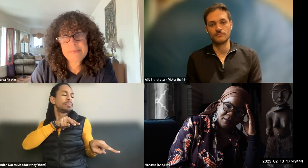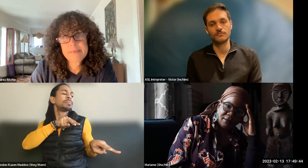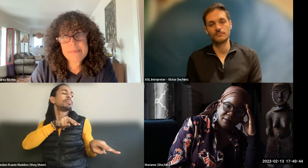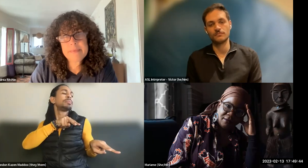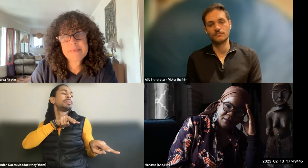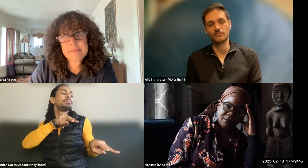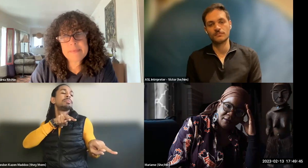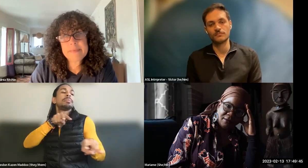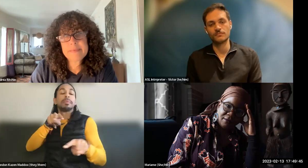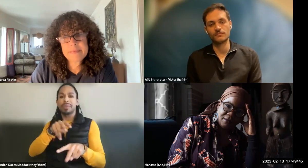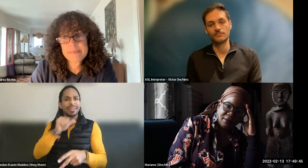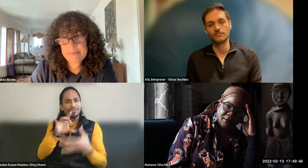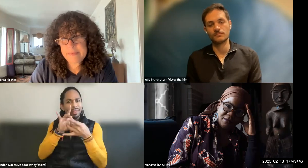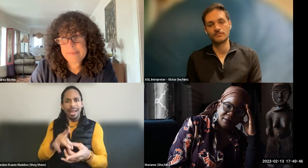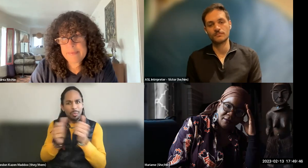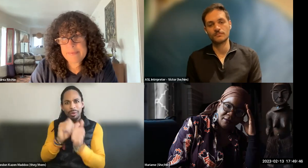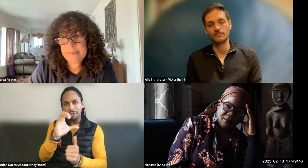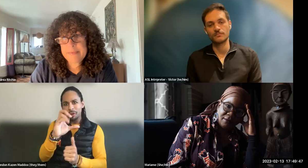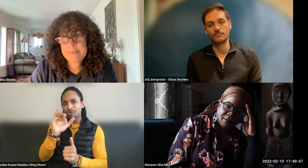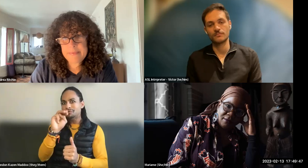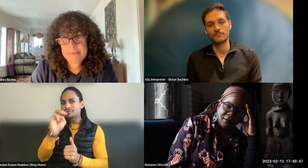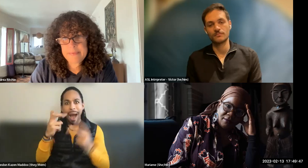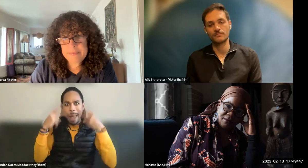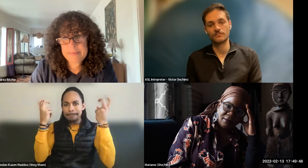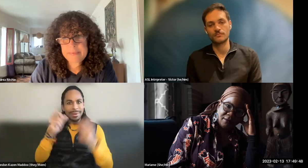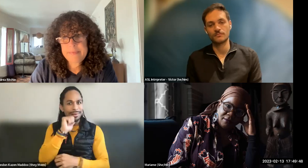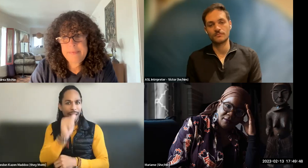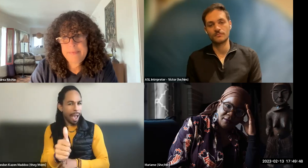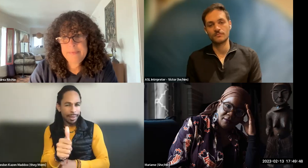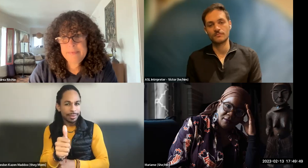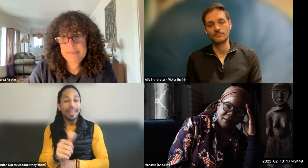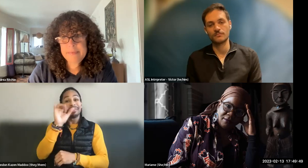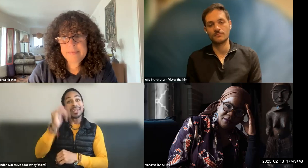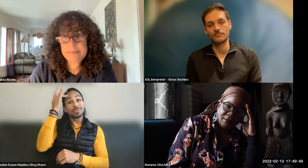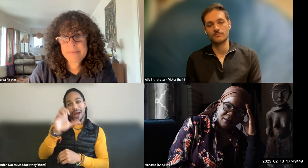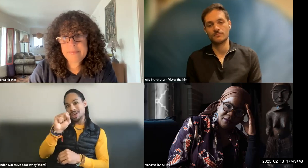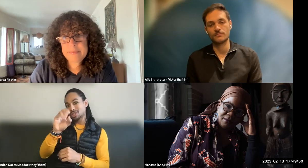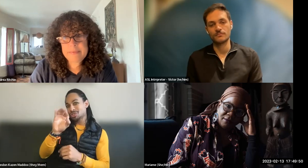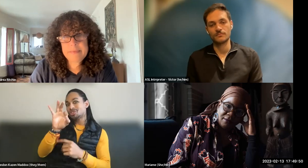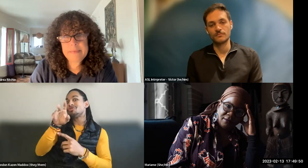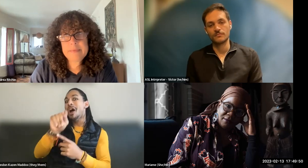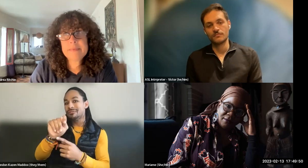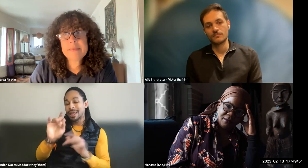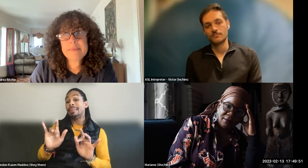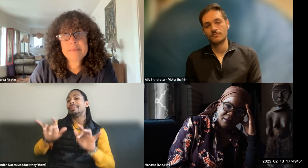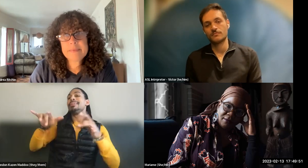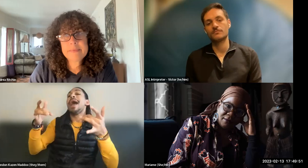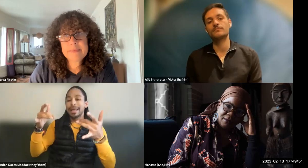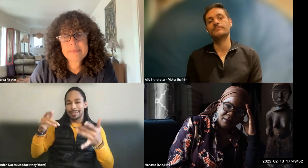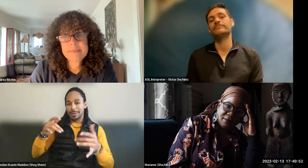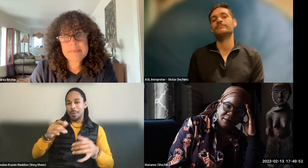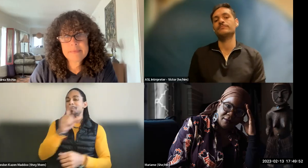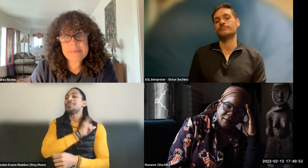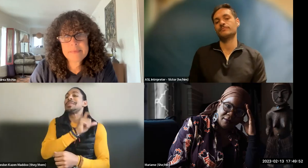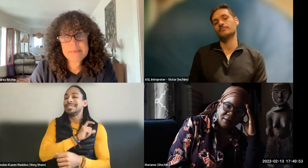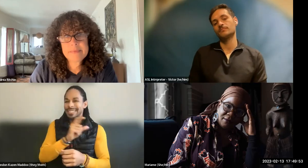right? That's what's so expansive about this notion of soft policing. For example, a